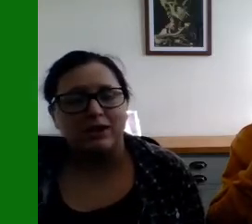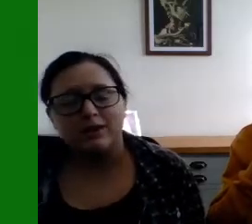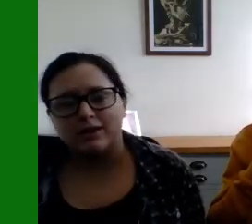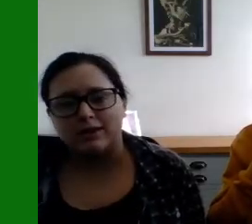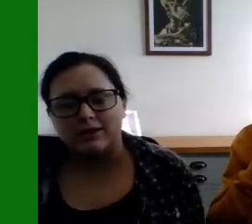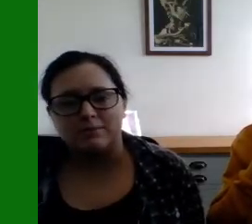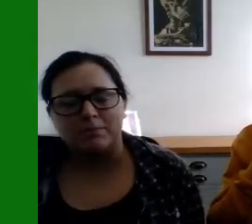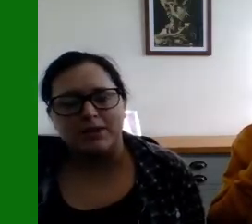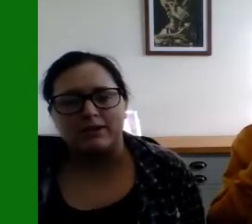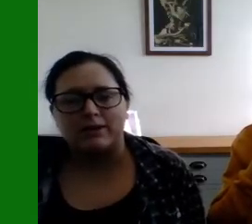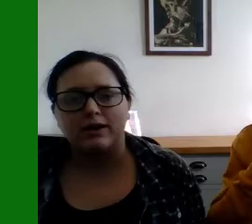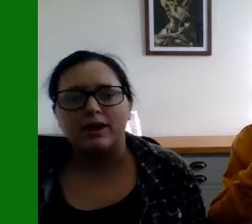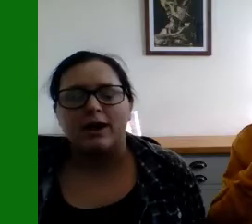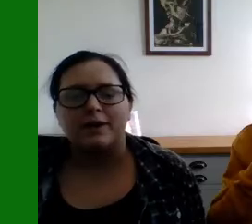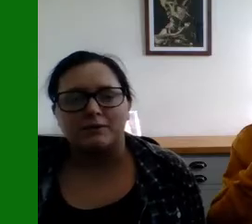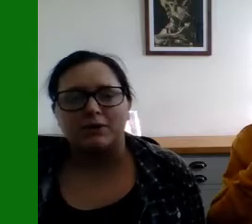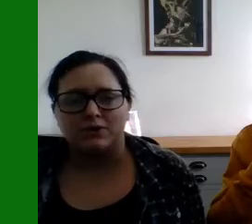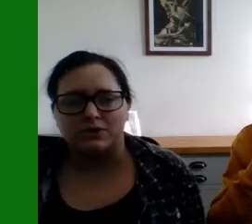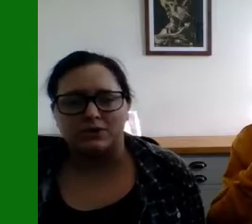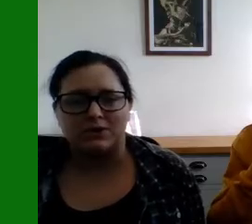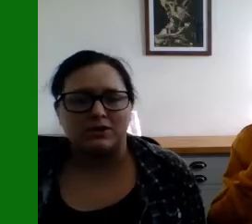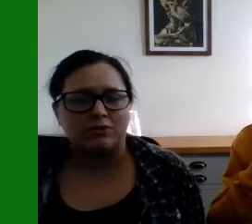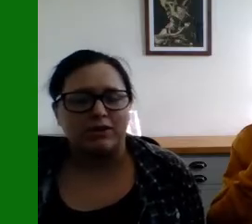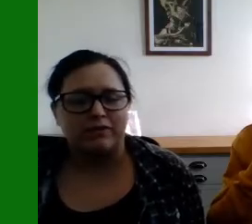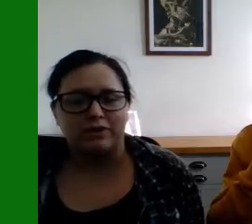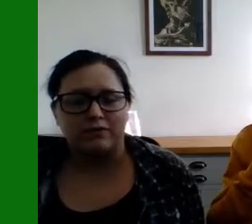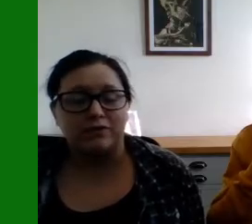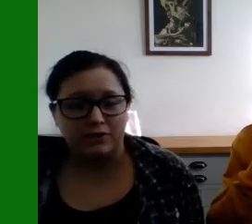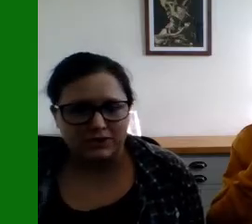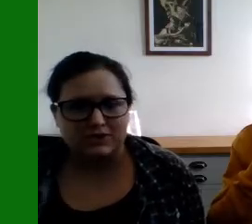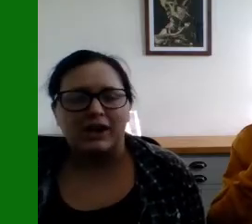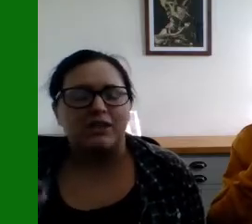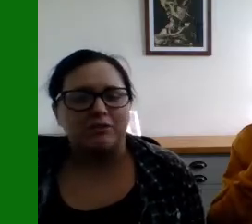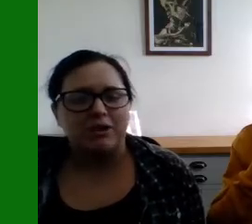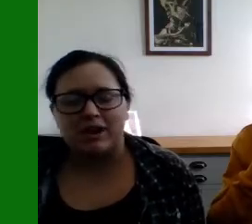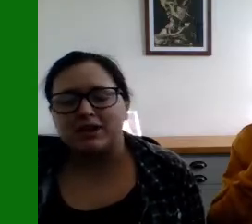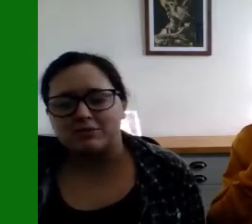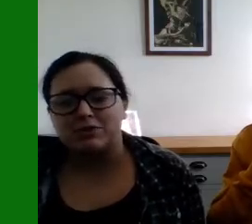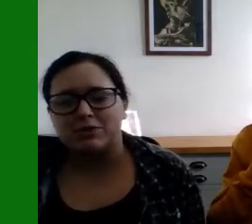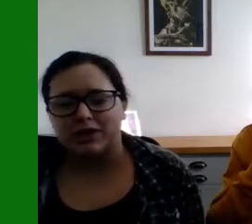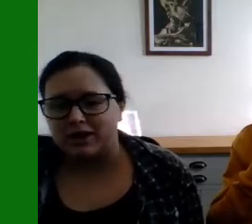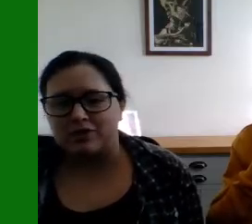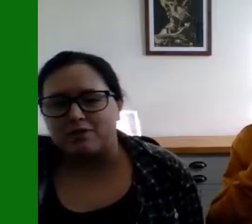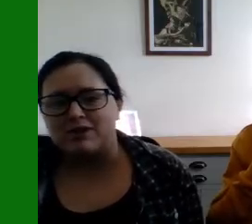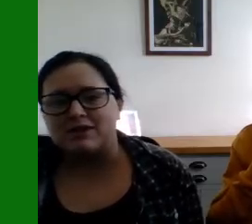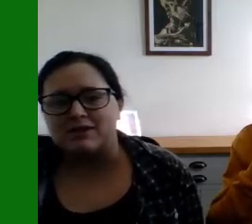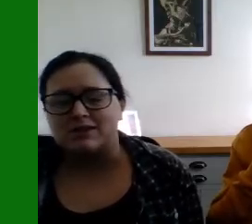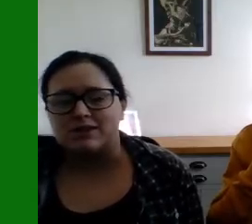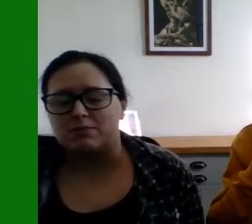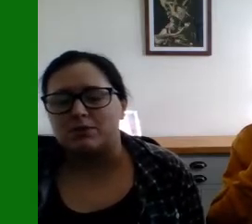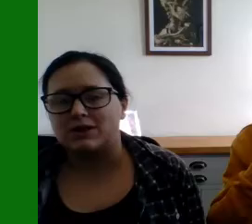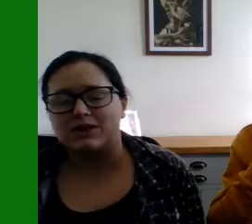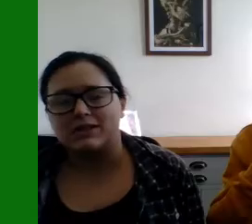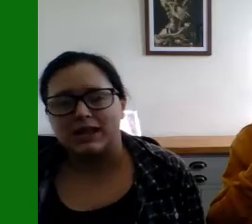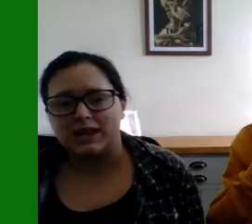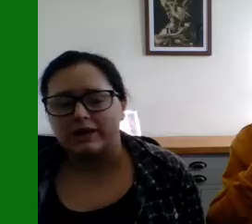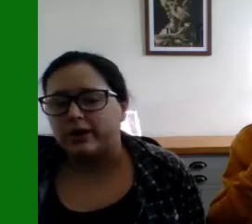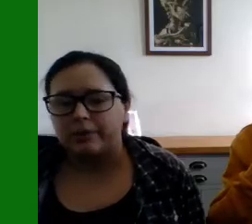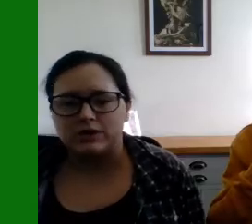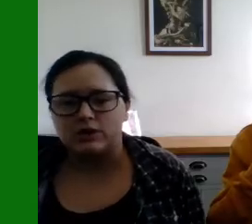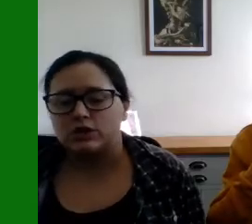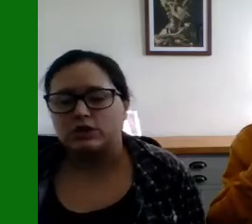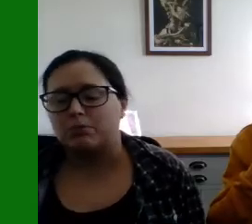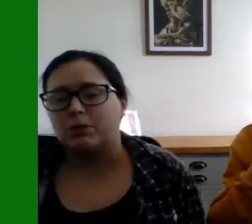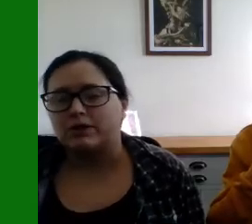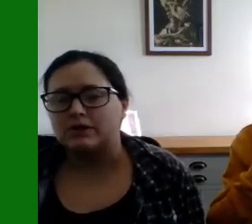should be list B. Okay, and that's because it's sorted into three fruits, three items of clothing, and three seasons, as opposed to list A,